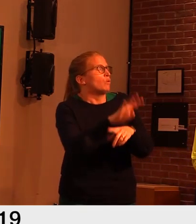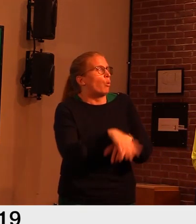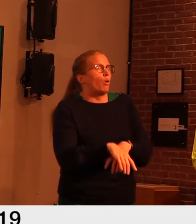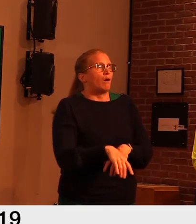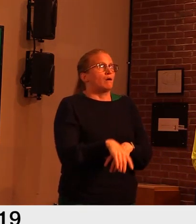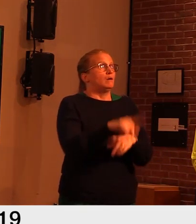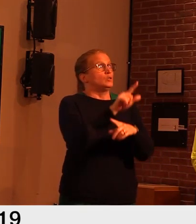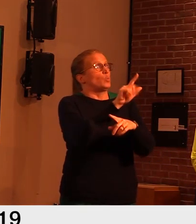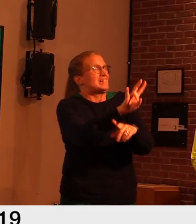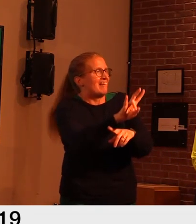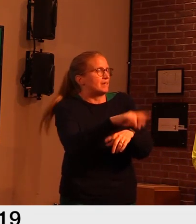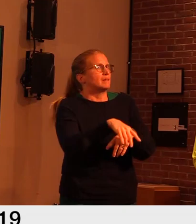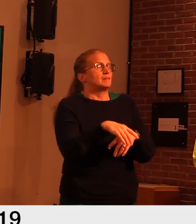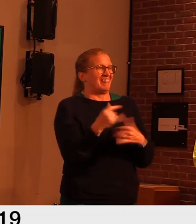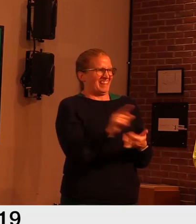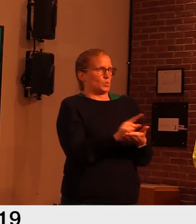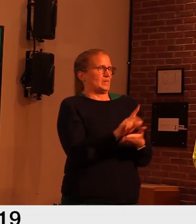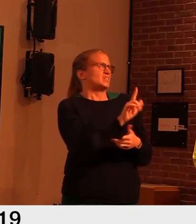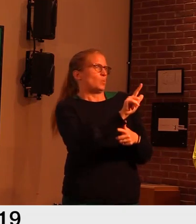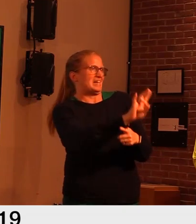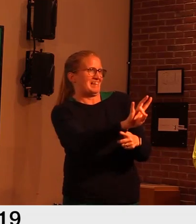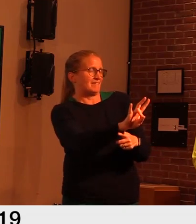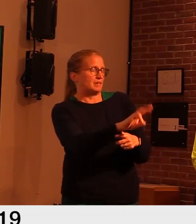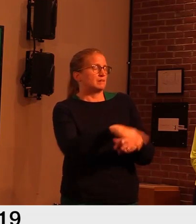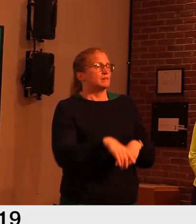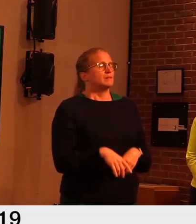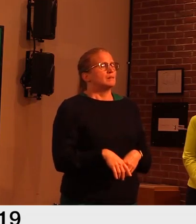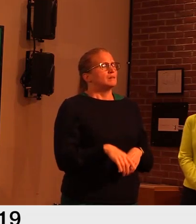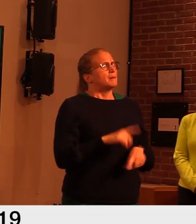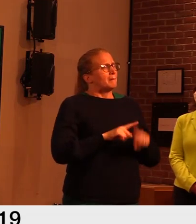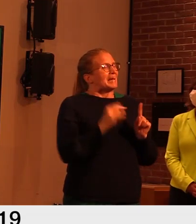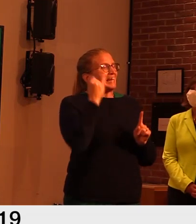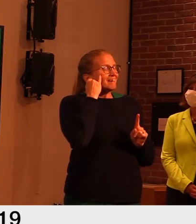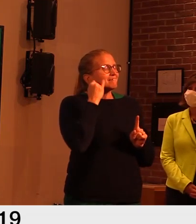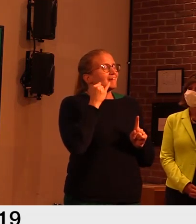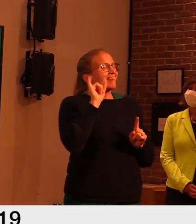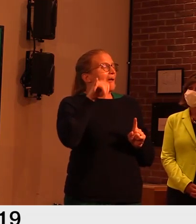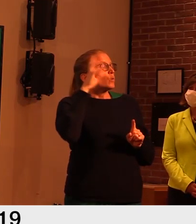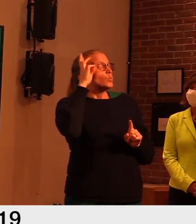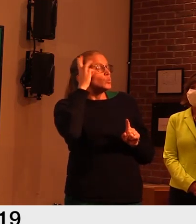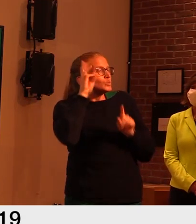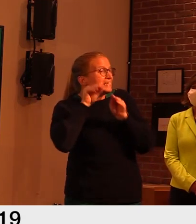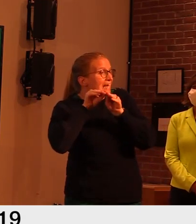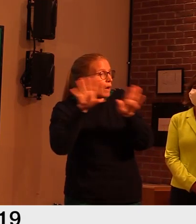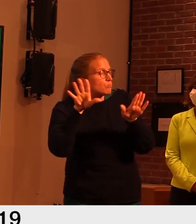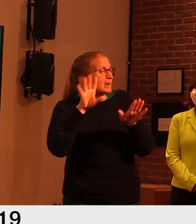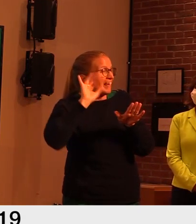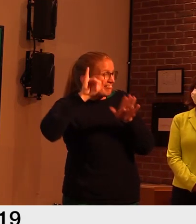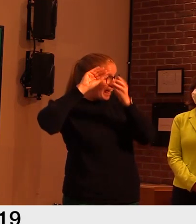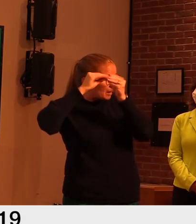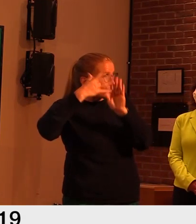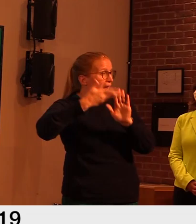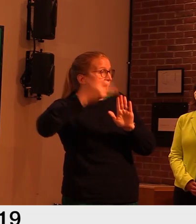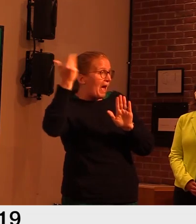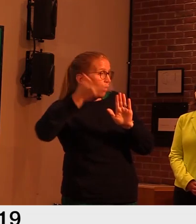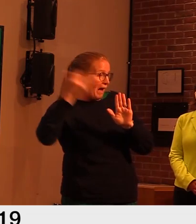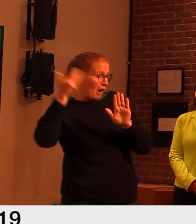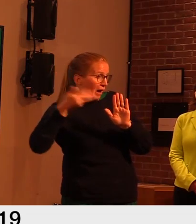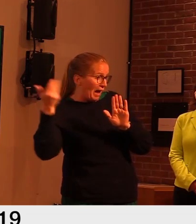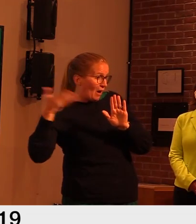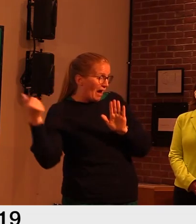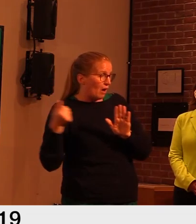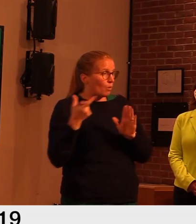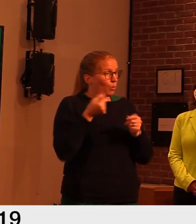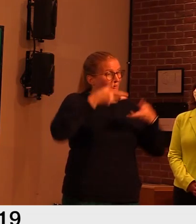cases. The week after that, I think we had 24 cases. And then we got into this sort of period where there had been an outbreak, and I think we reported something in the